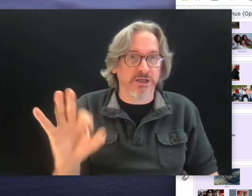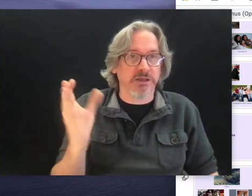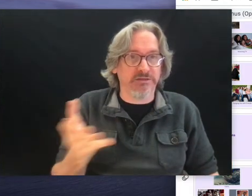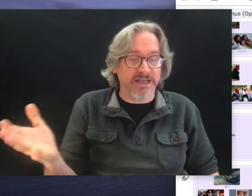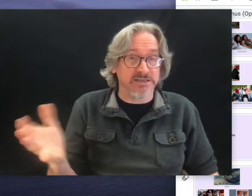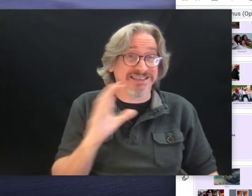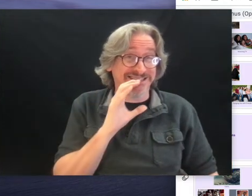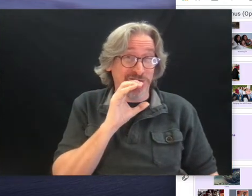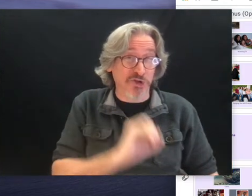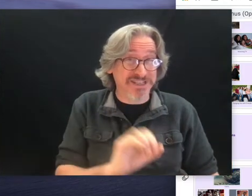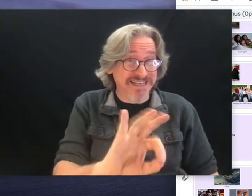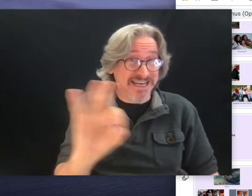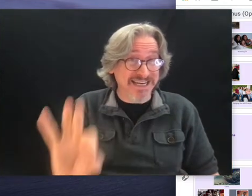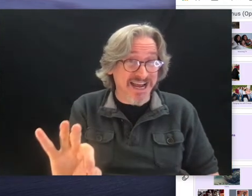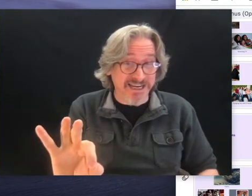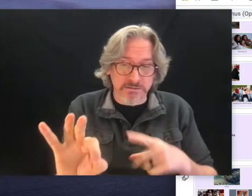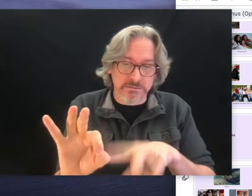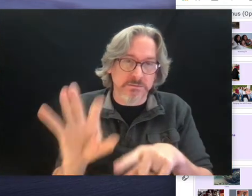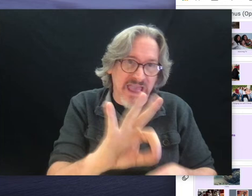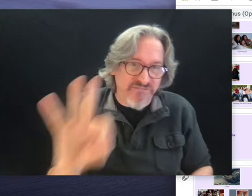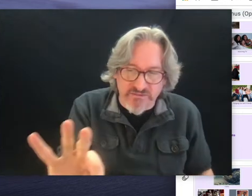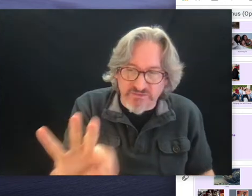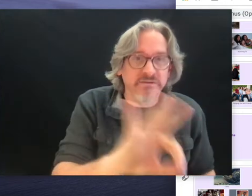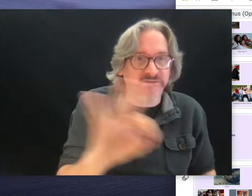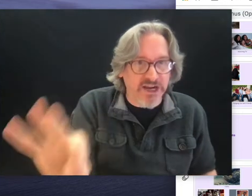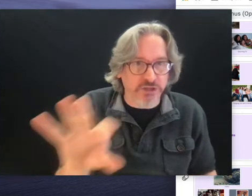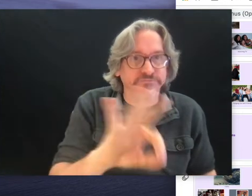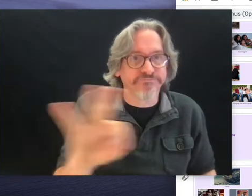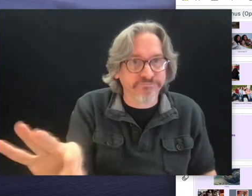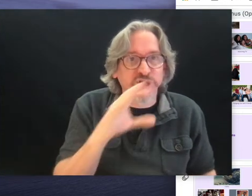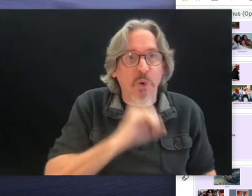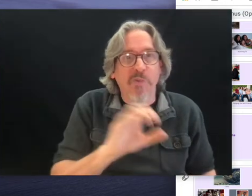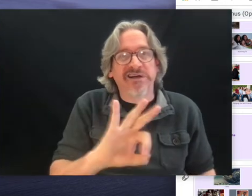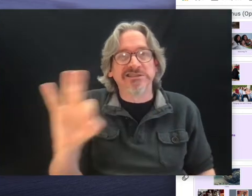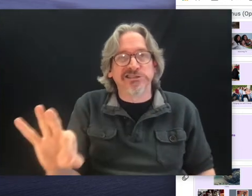old-fashioned things. So it looks like 99, FF, fashion